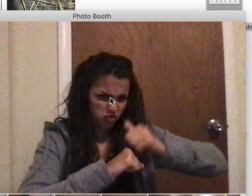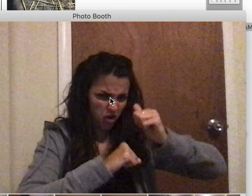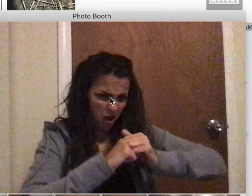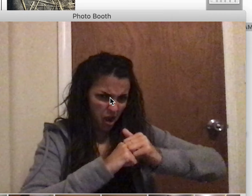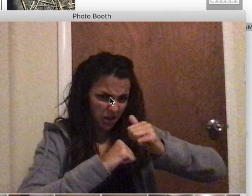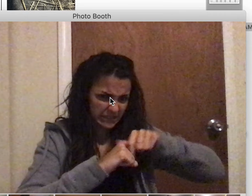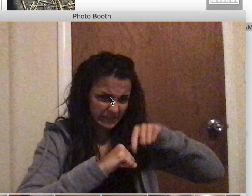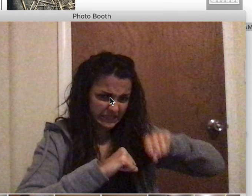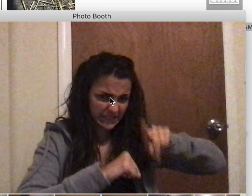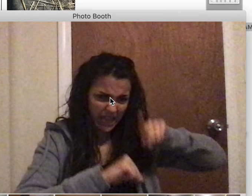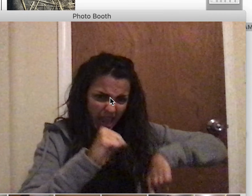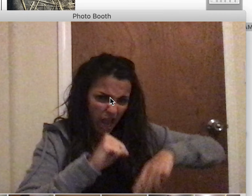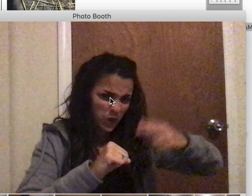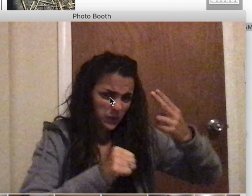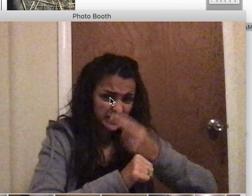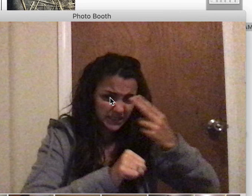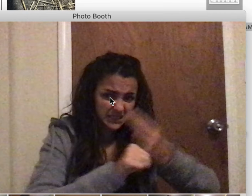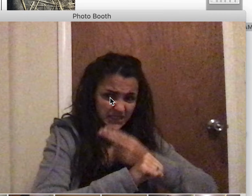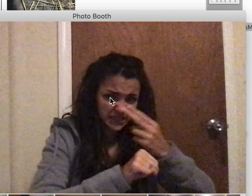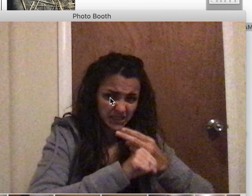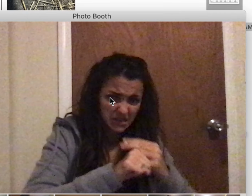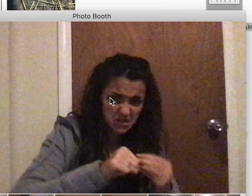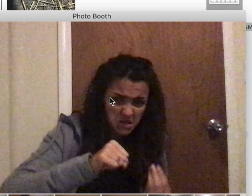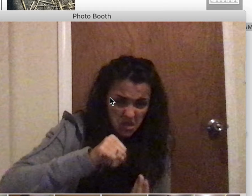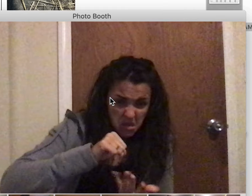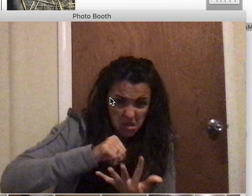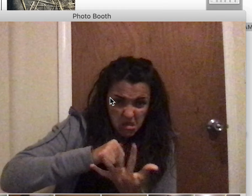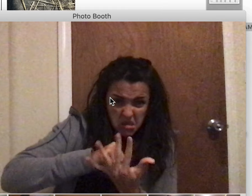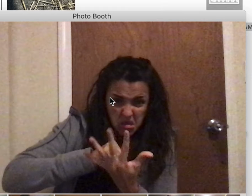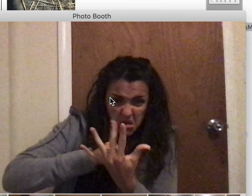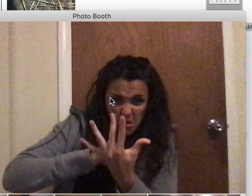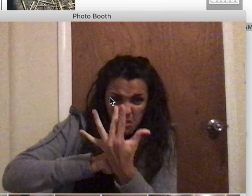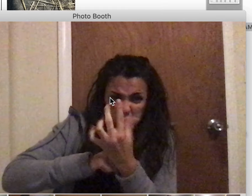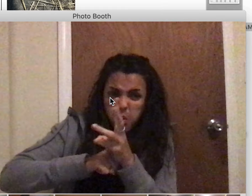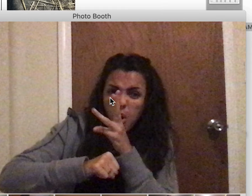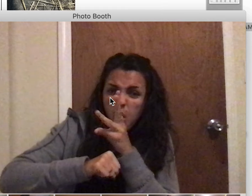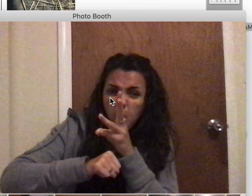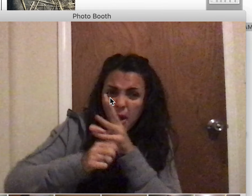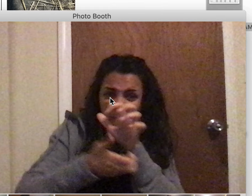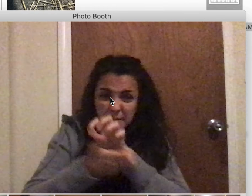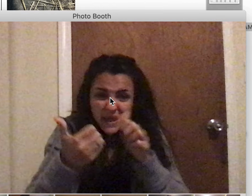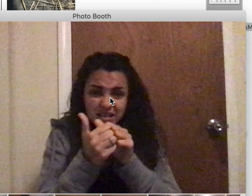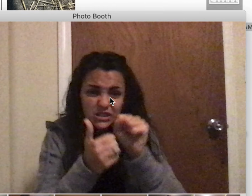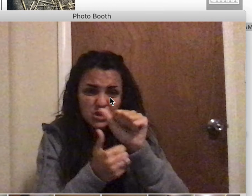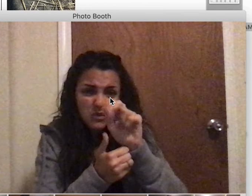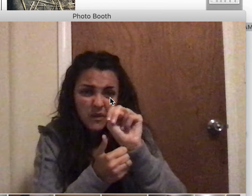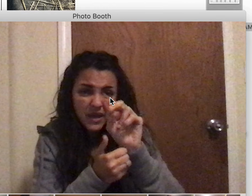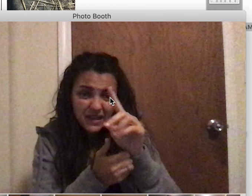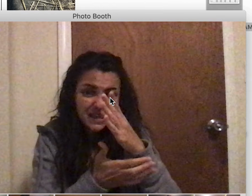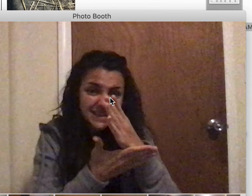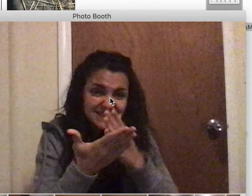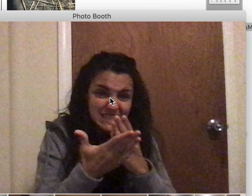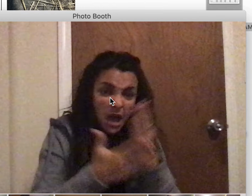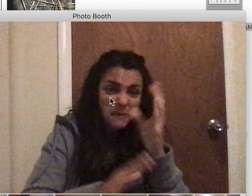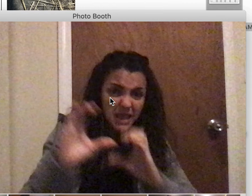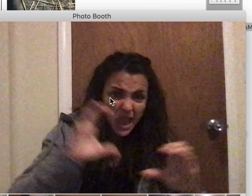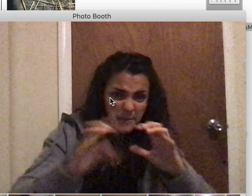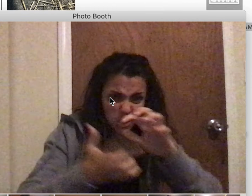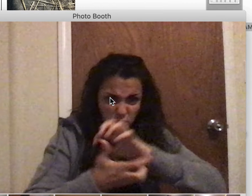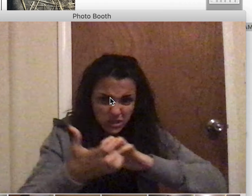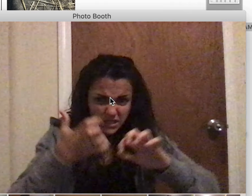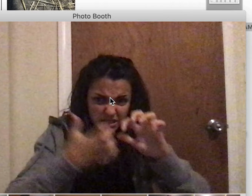mile underground. It involves blasting millions of gallons of water mixed with sand and some toxic chemicals deep into the